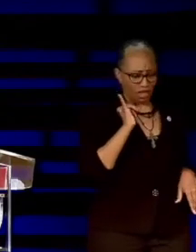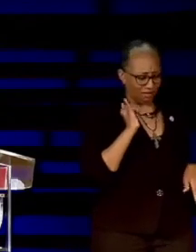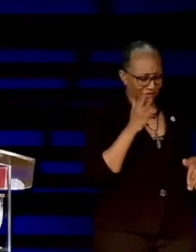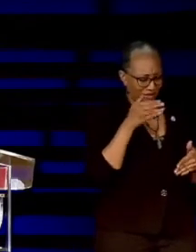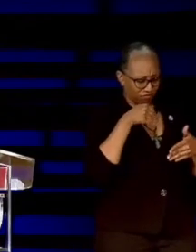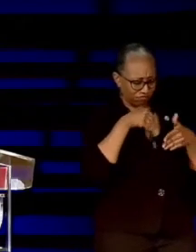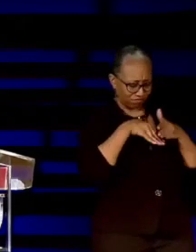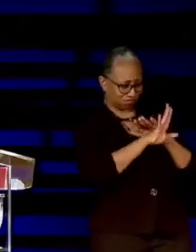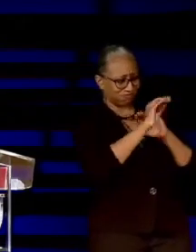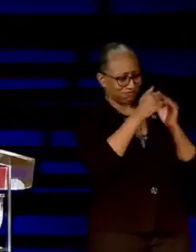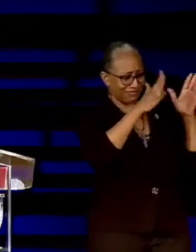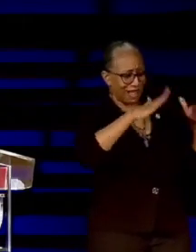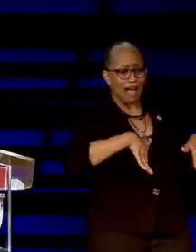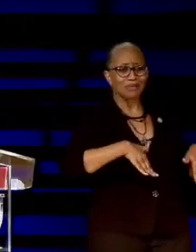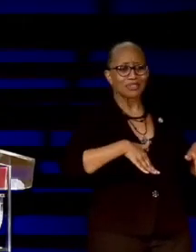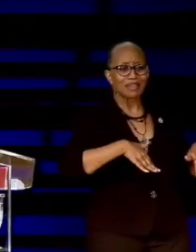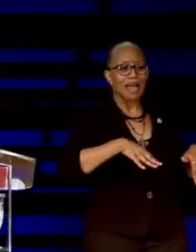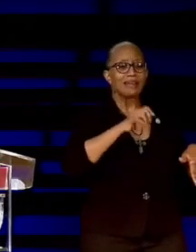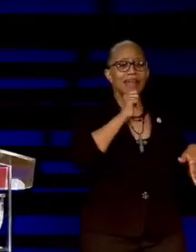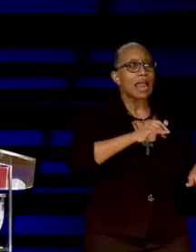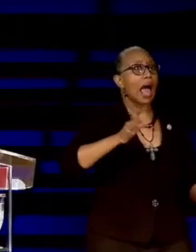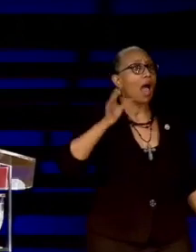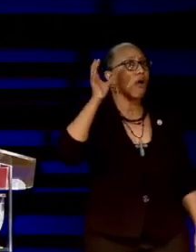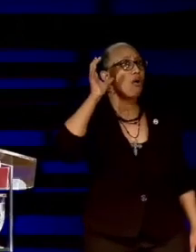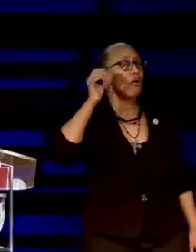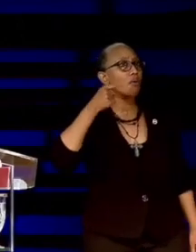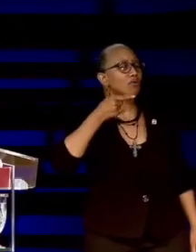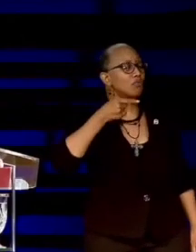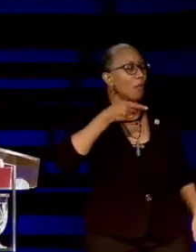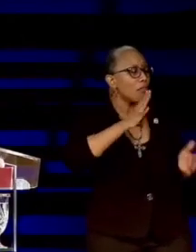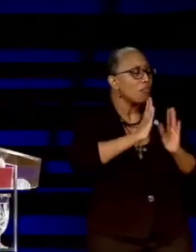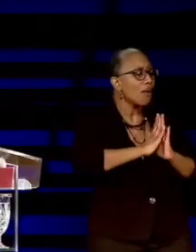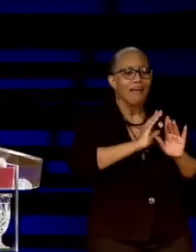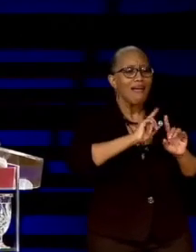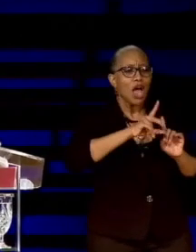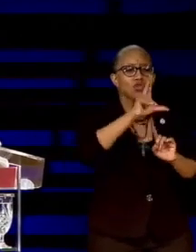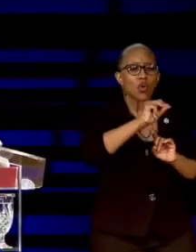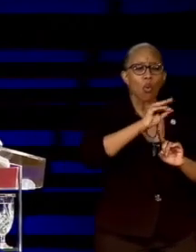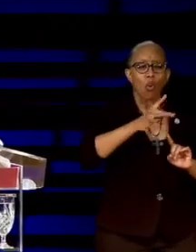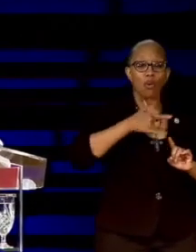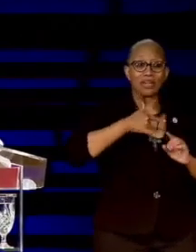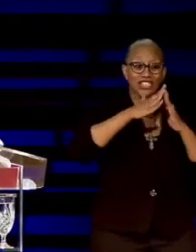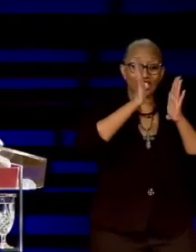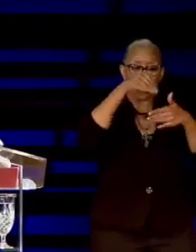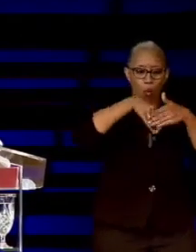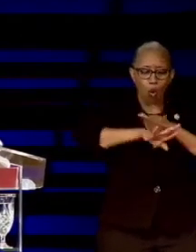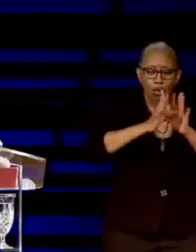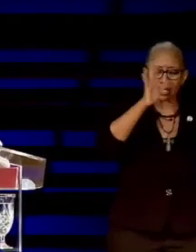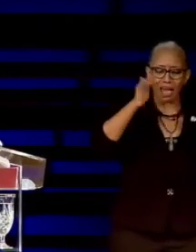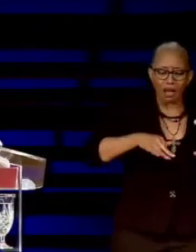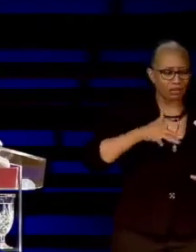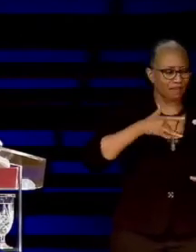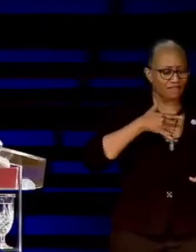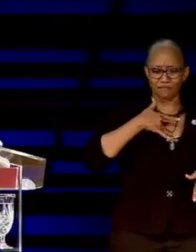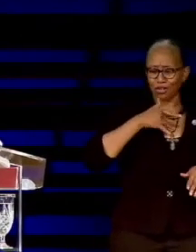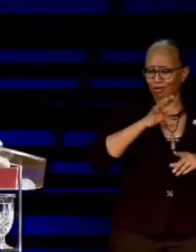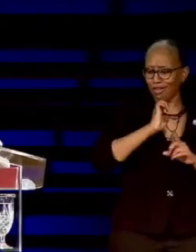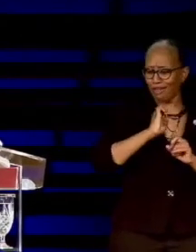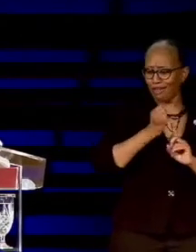like, not I heard you, it feels like you've been in prayer in